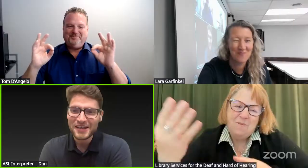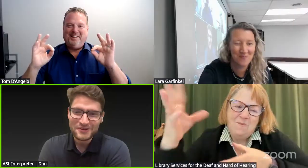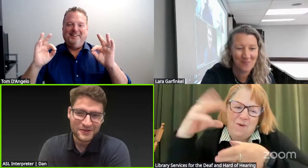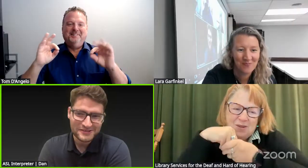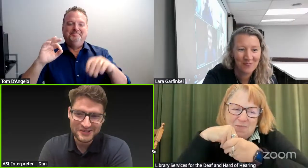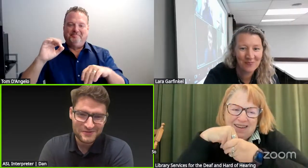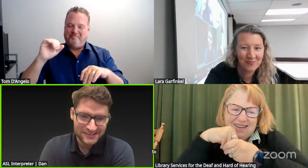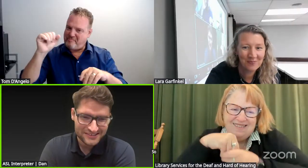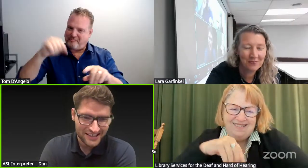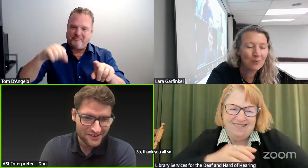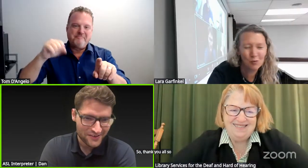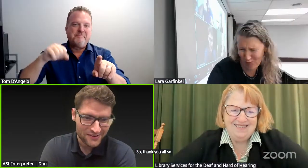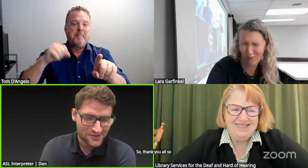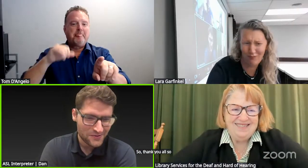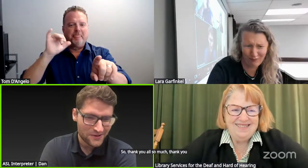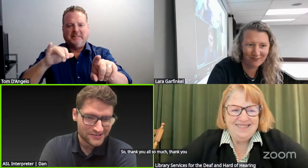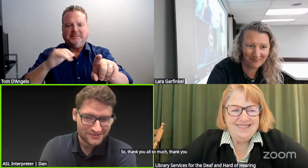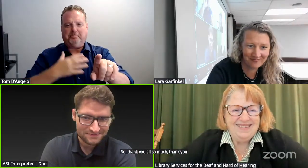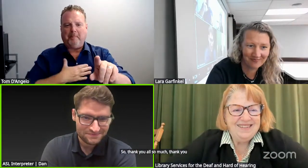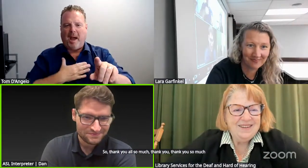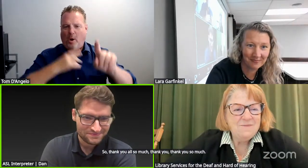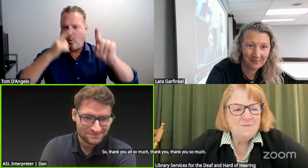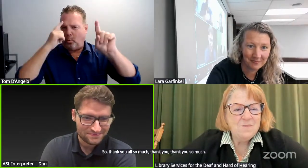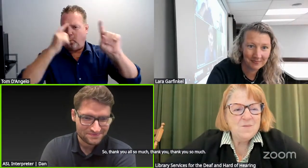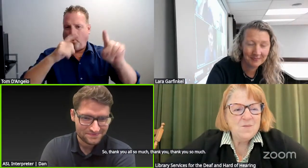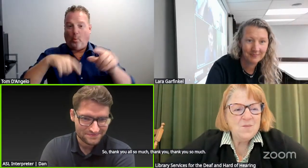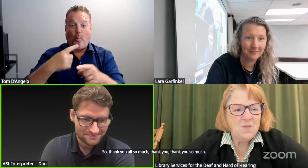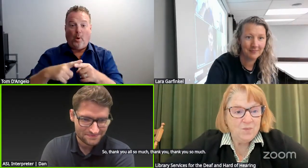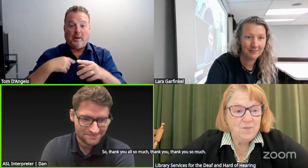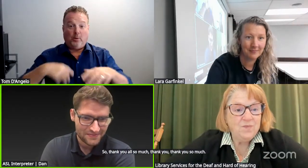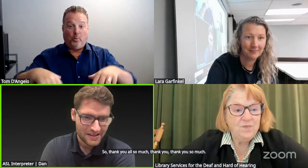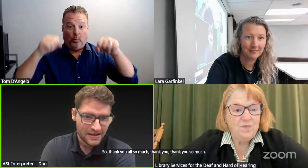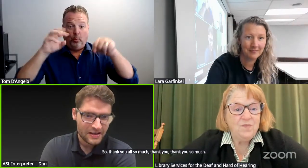So thank you all so much. Thank you so much.